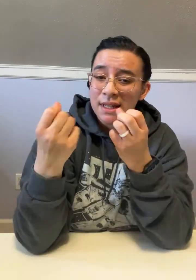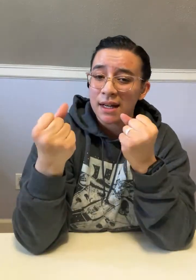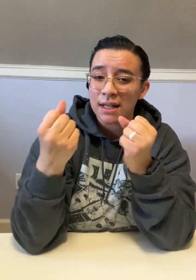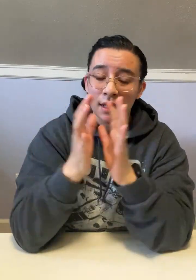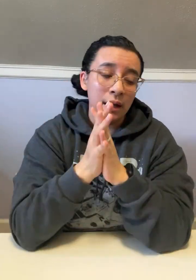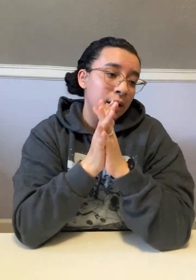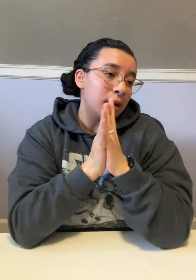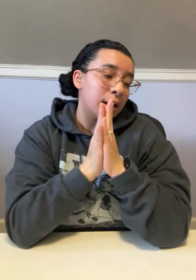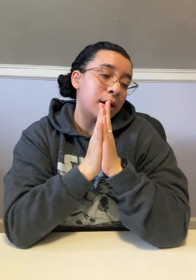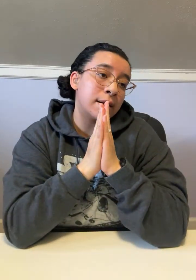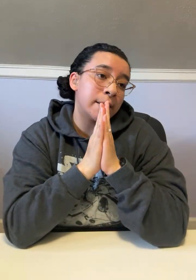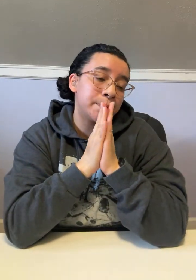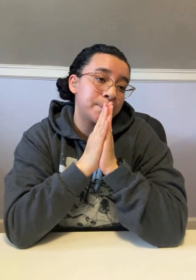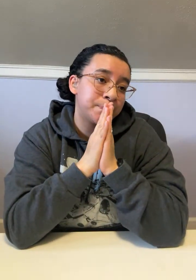signing.